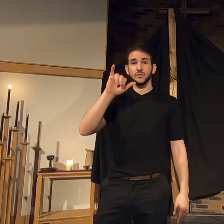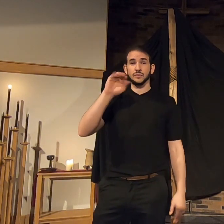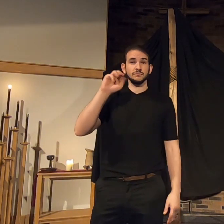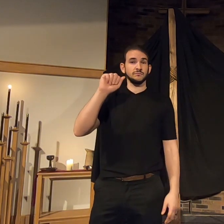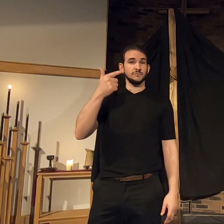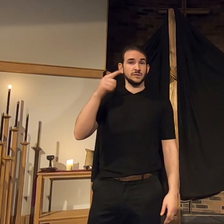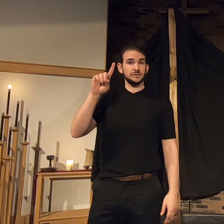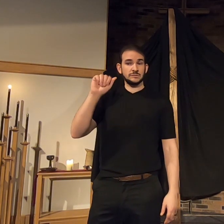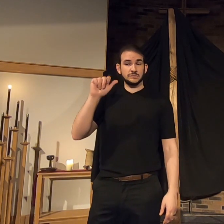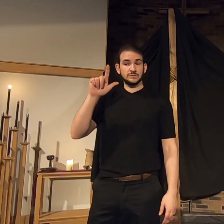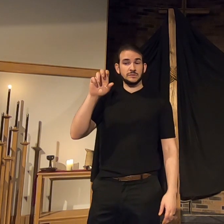Mary Magdalene